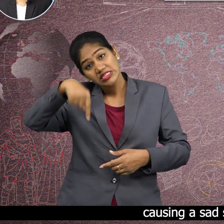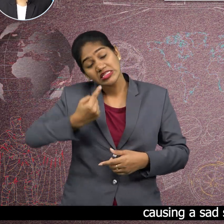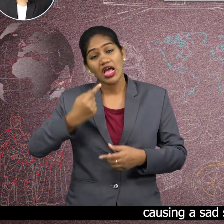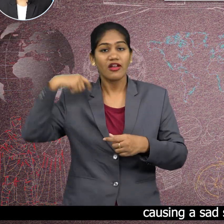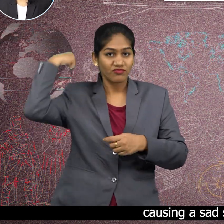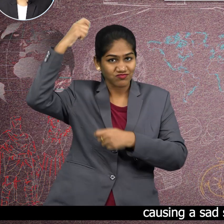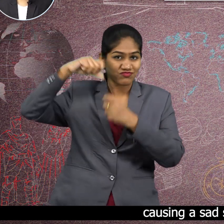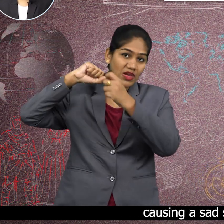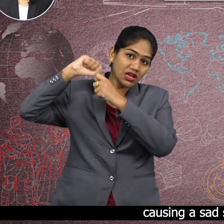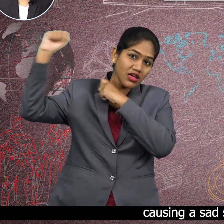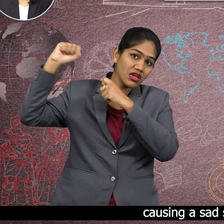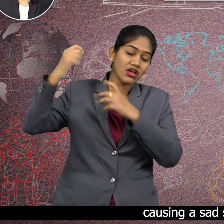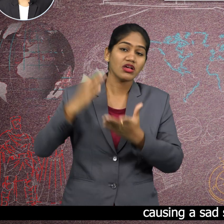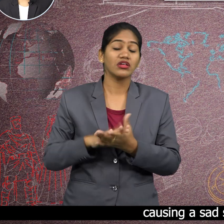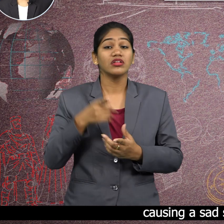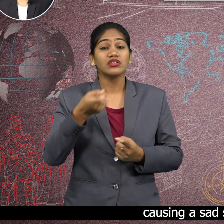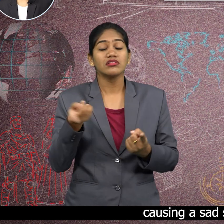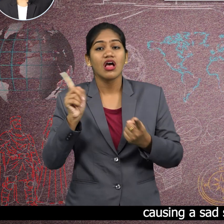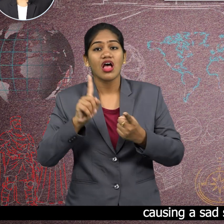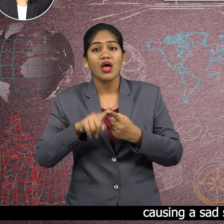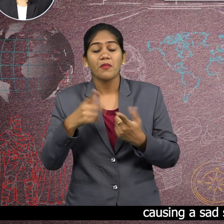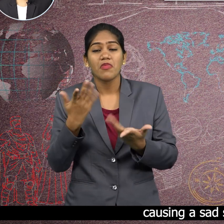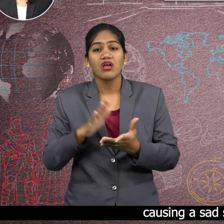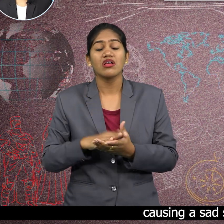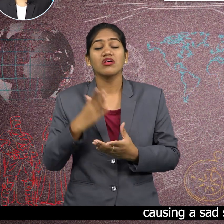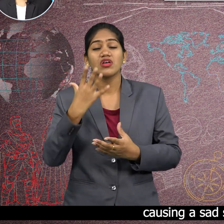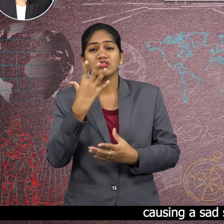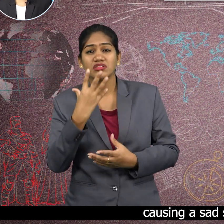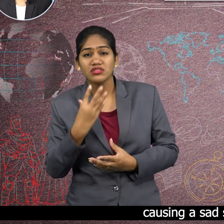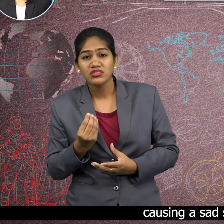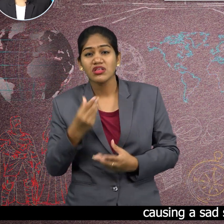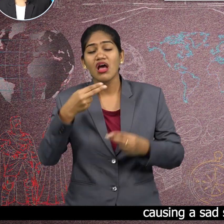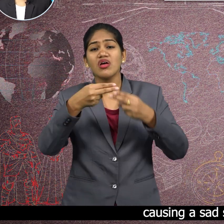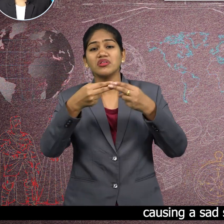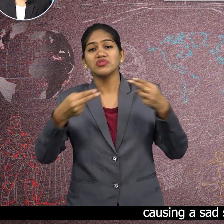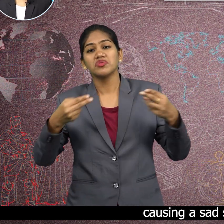causing a sad saga in Telangana.